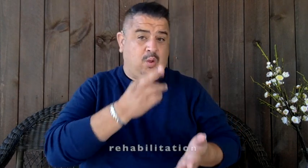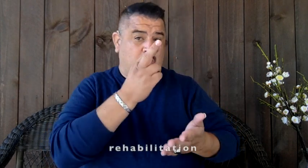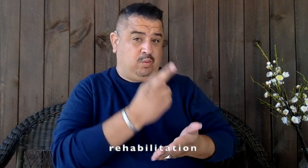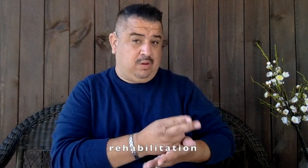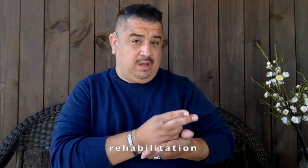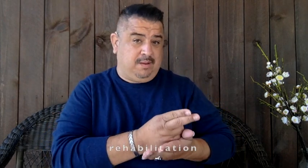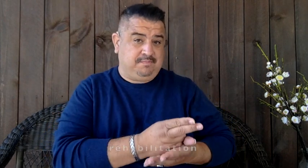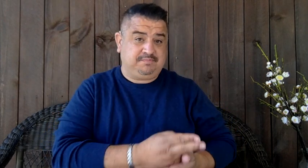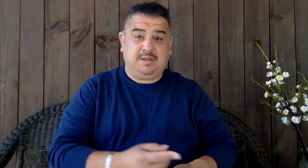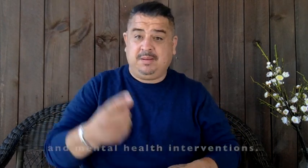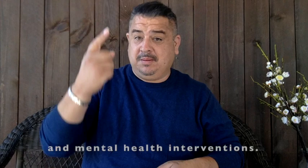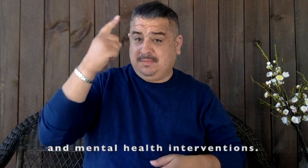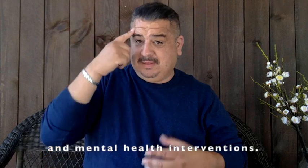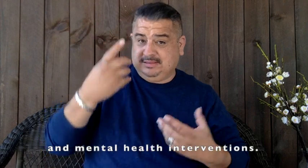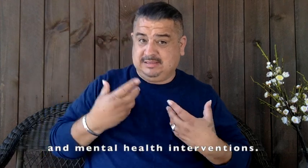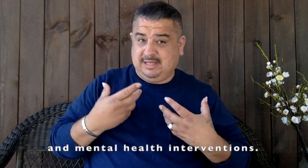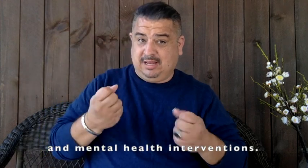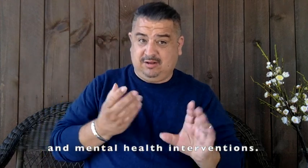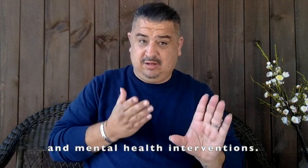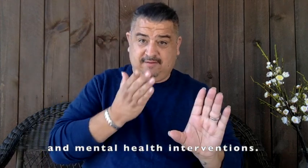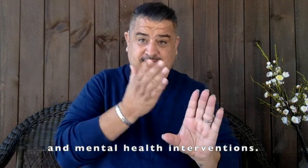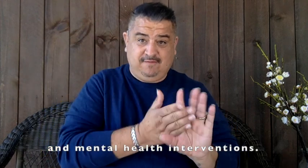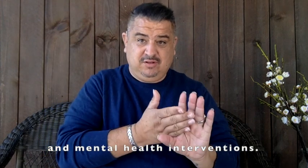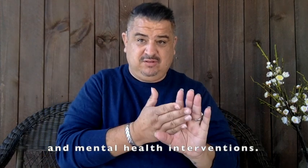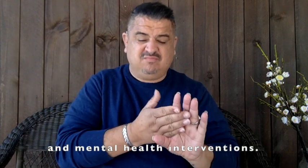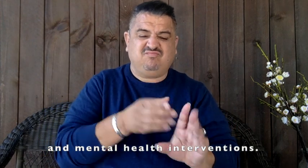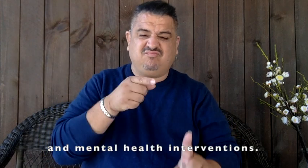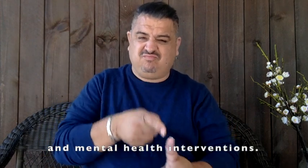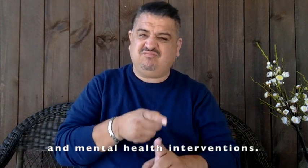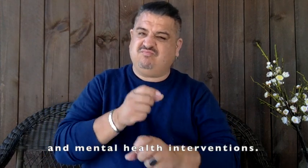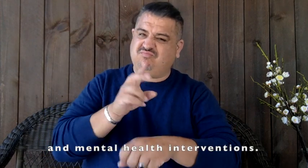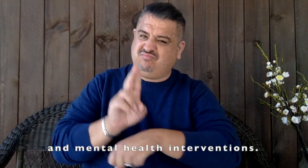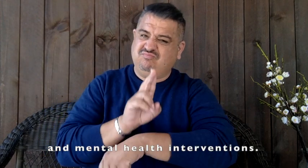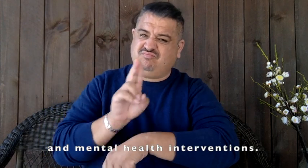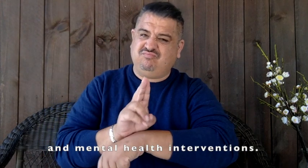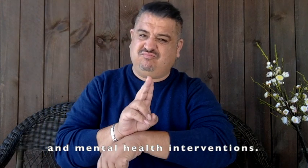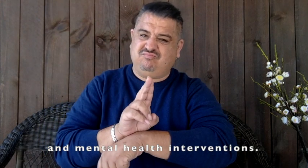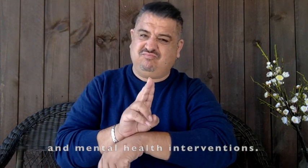Interpreting, rehabilitation, and mental health interventions.